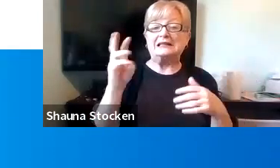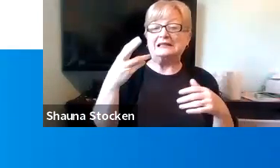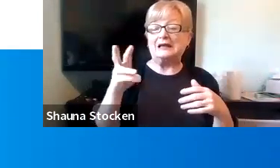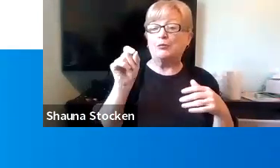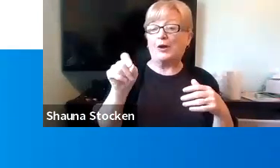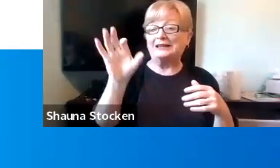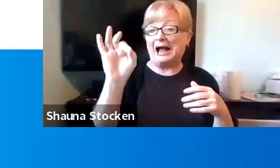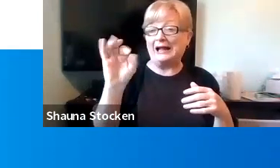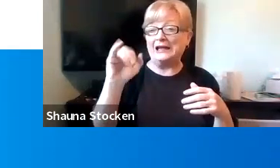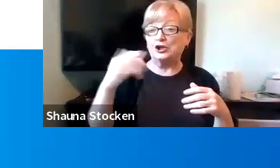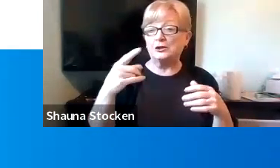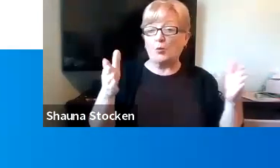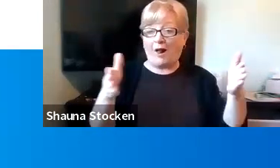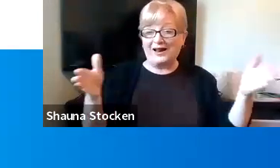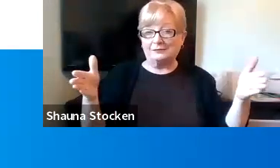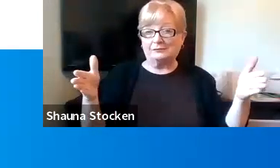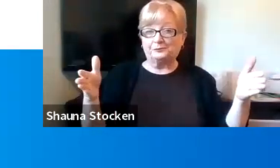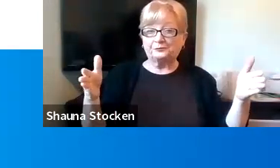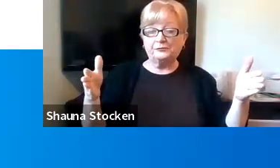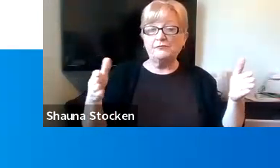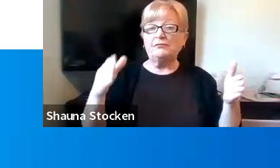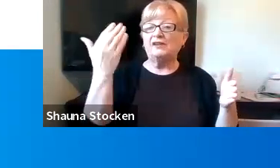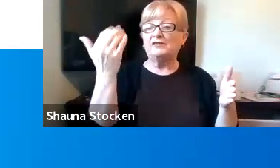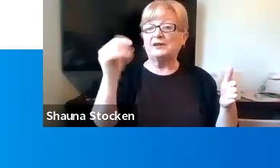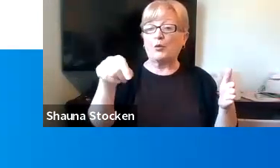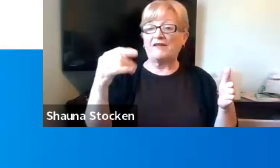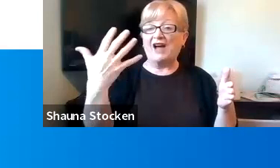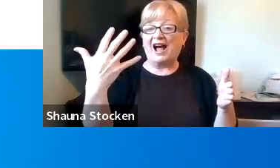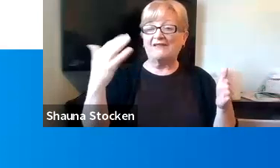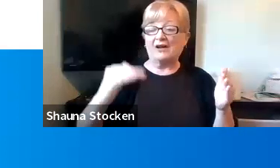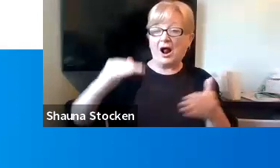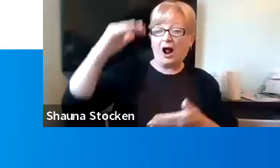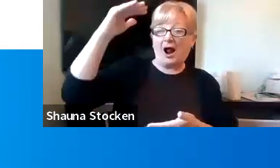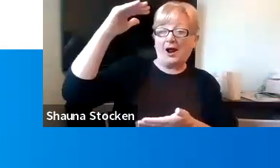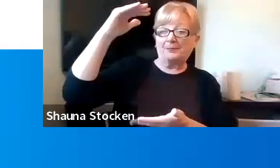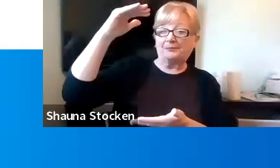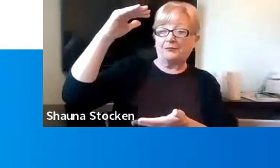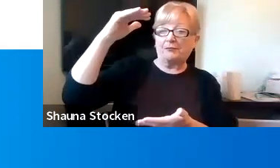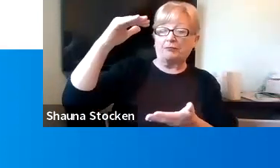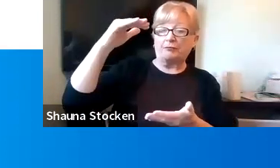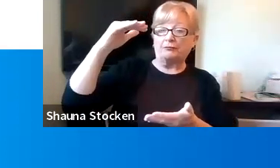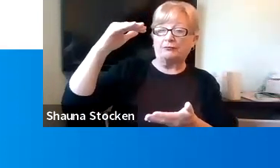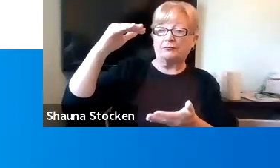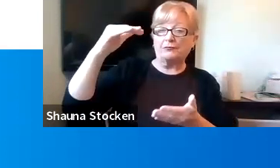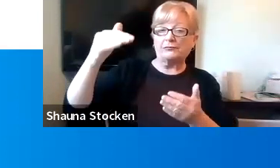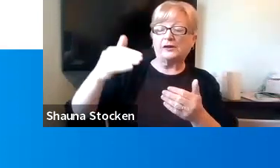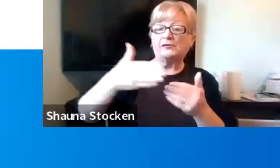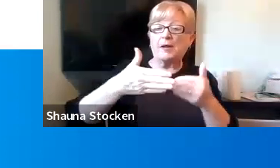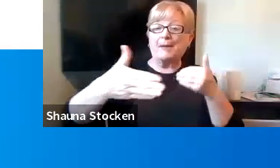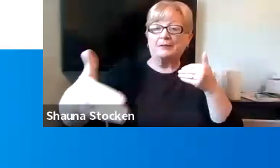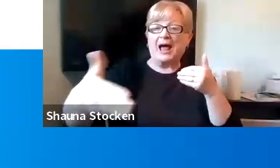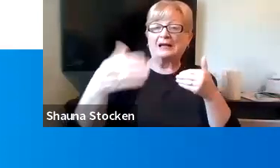16.9 inches wide, 15.5 inches high, and 16.3 inches from front to